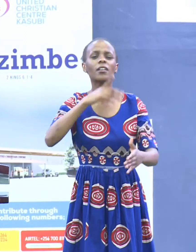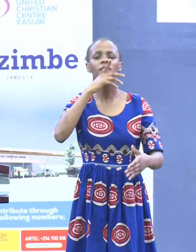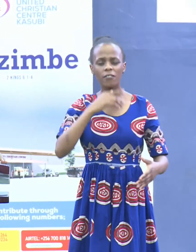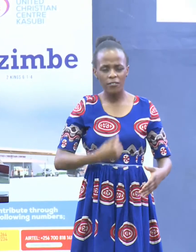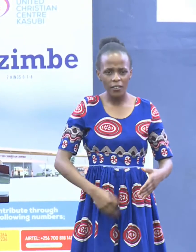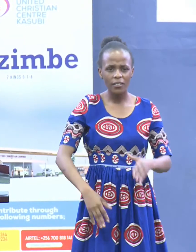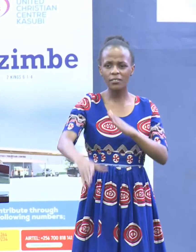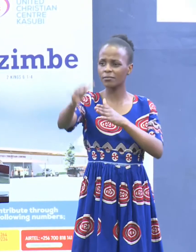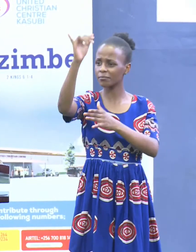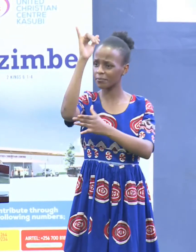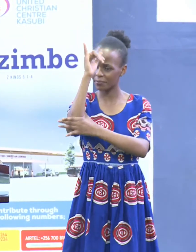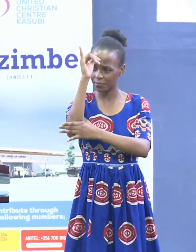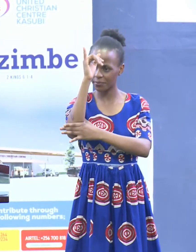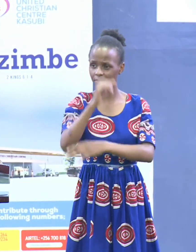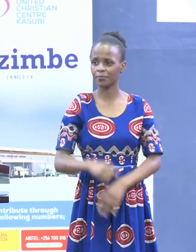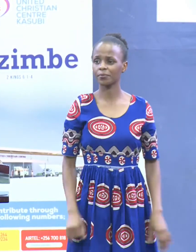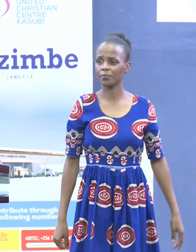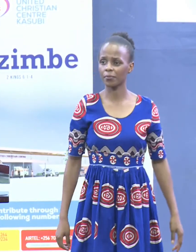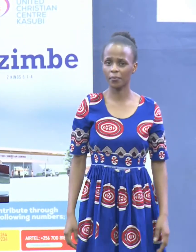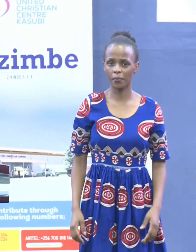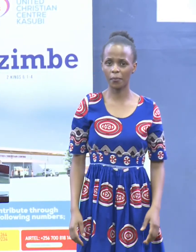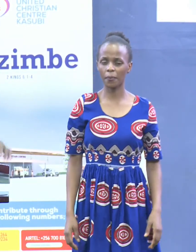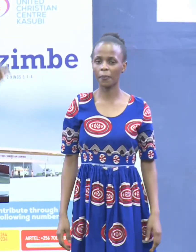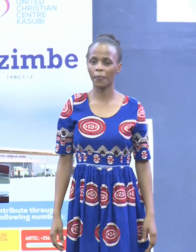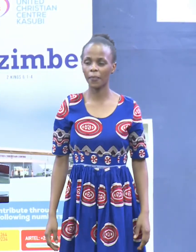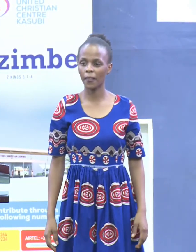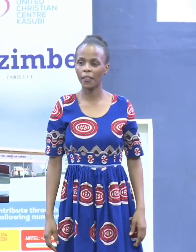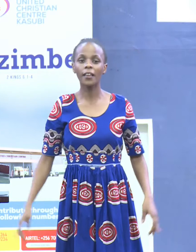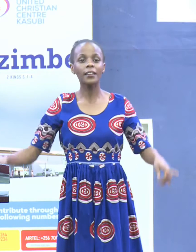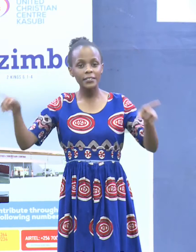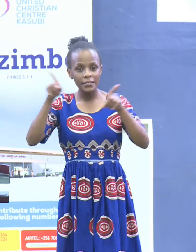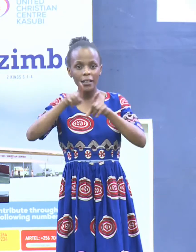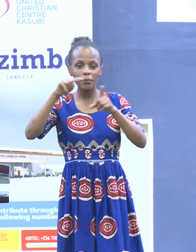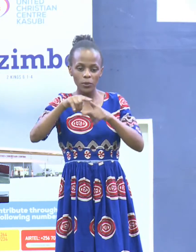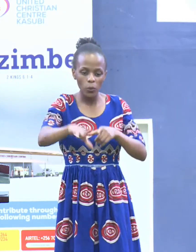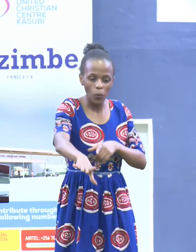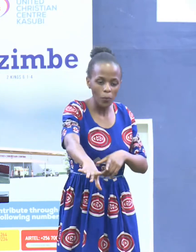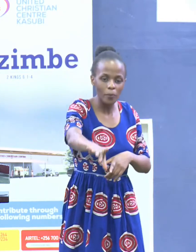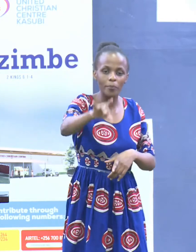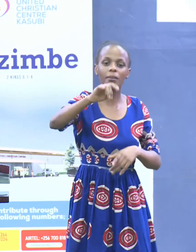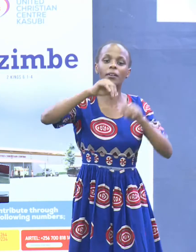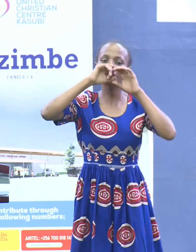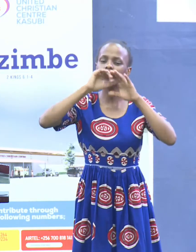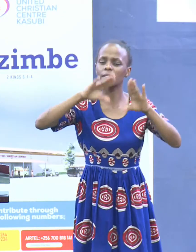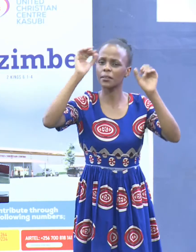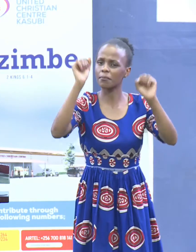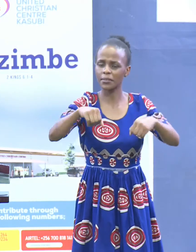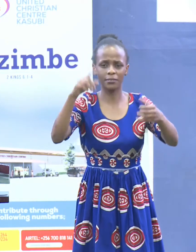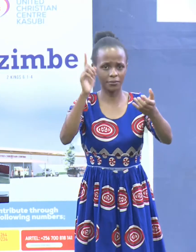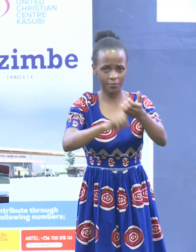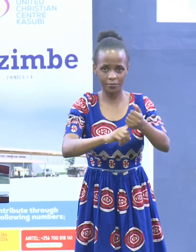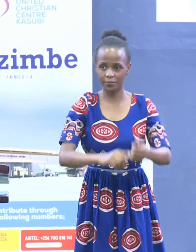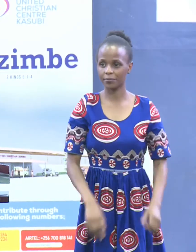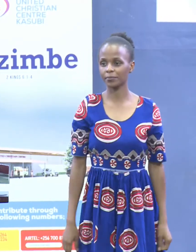Esau. That Jacob may be able to go before his father Isaac. That he can get what he wants